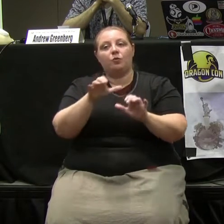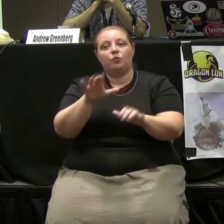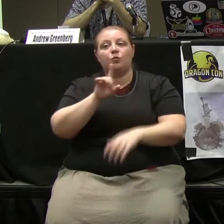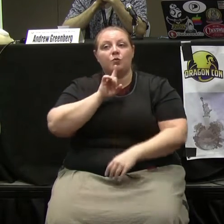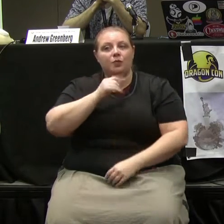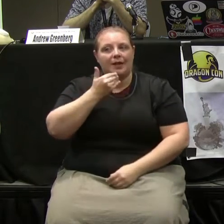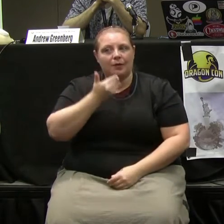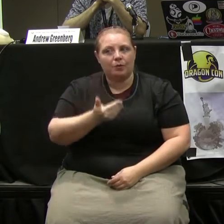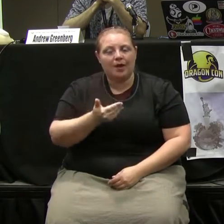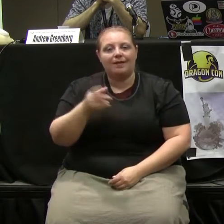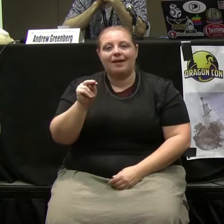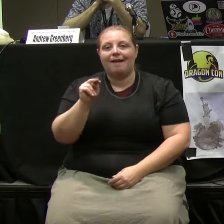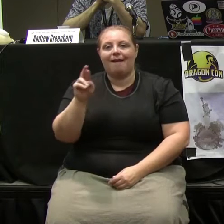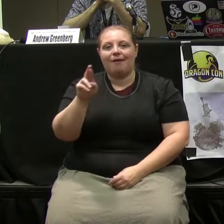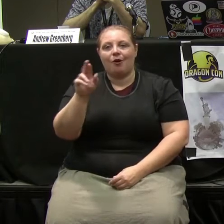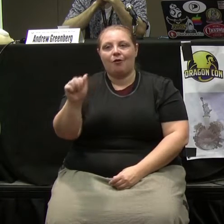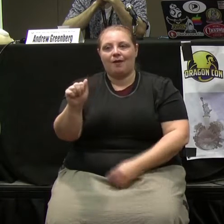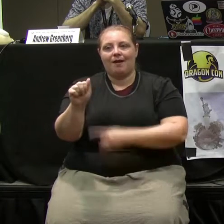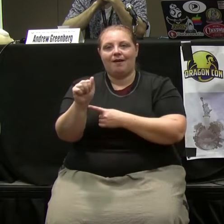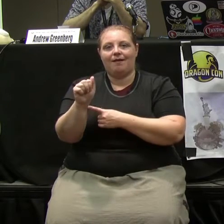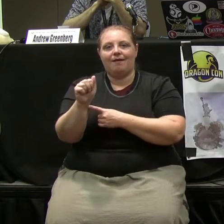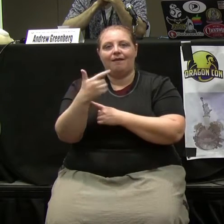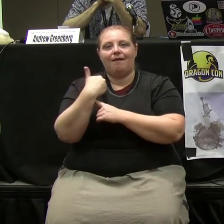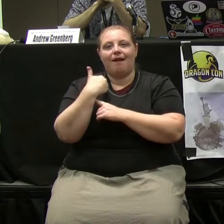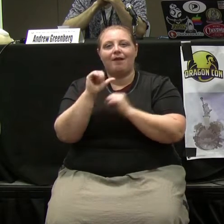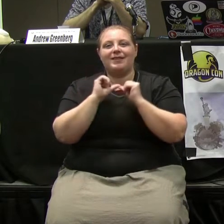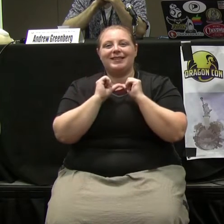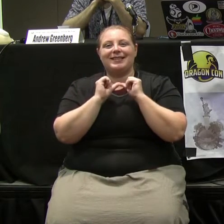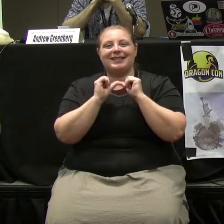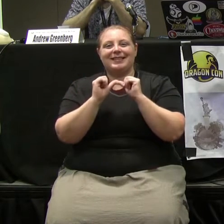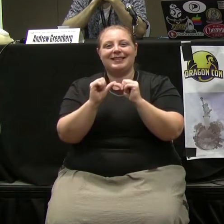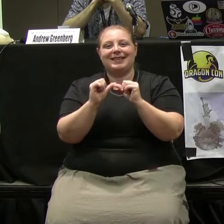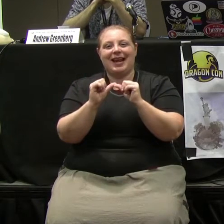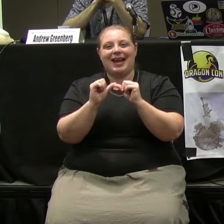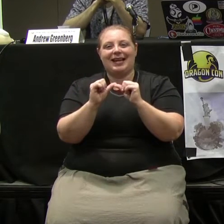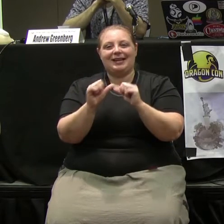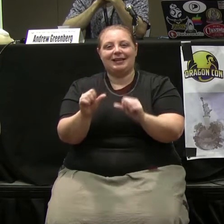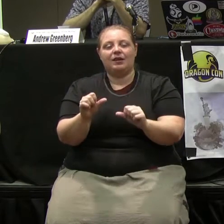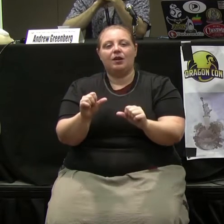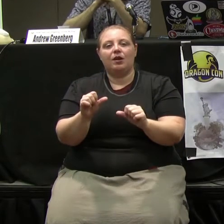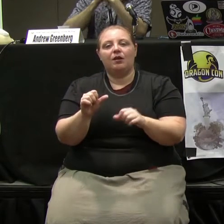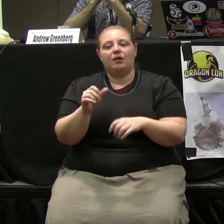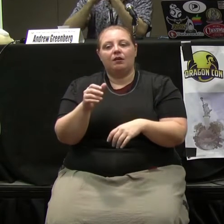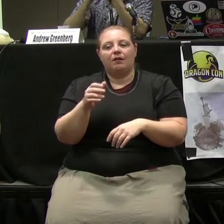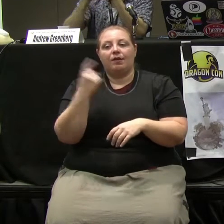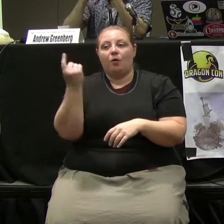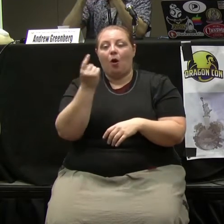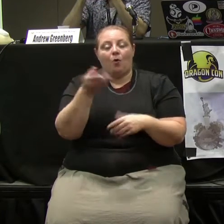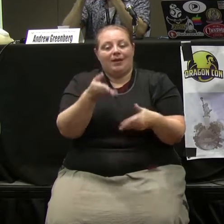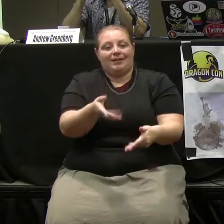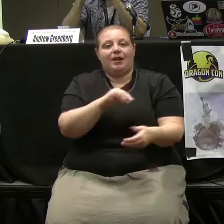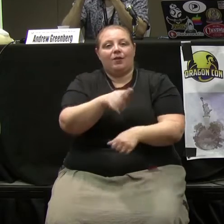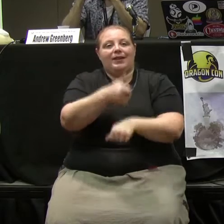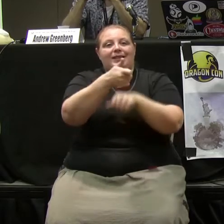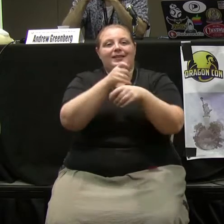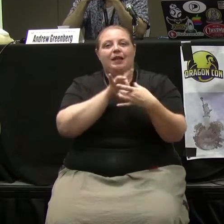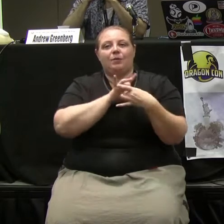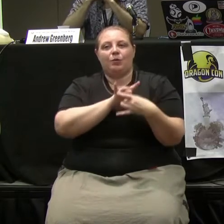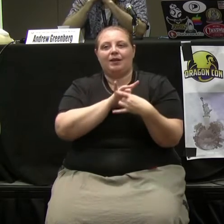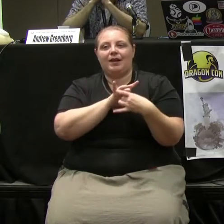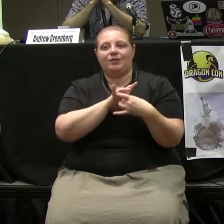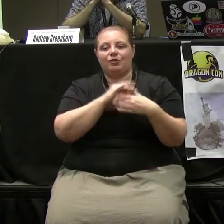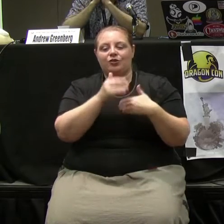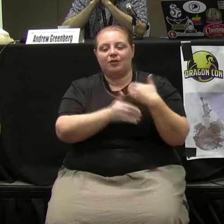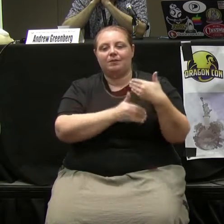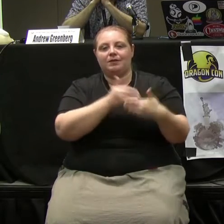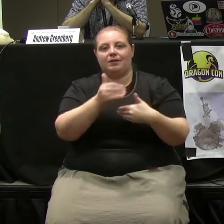well, people like the NRA. They have a sustained presence. They've developed those relationships over time. And just